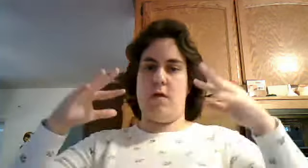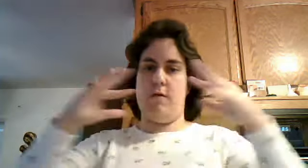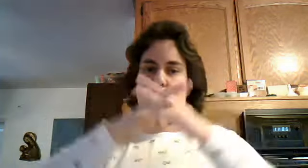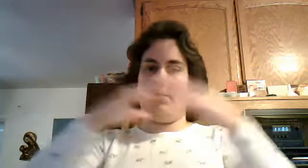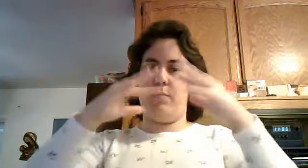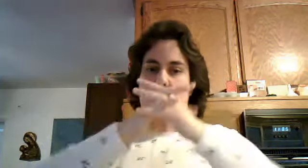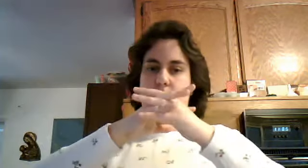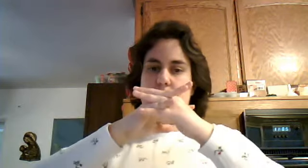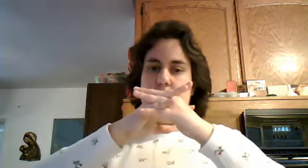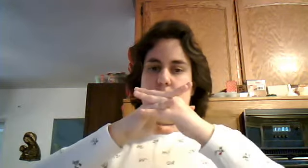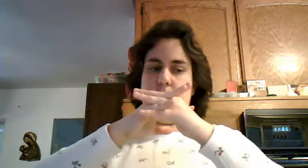Football.